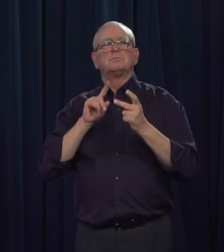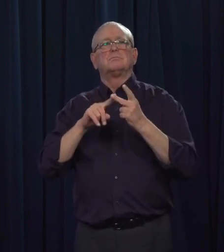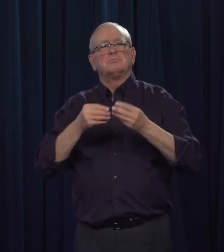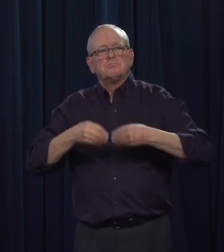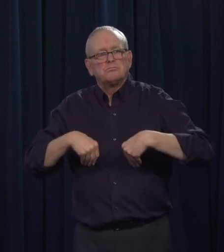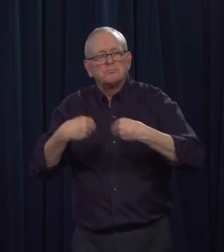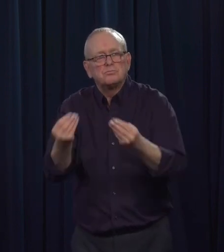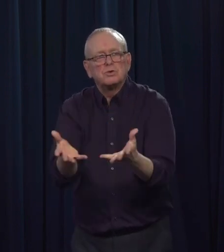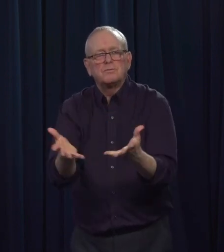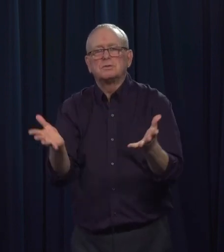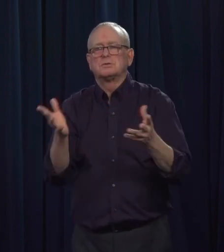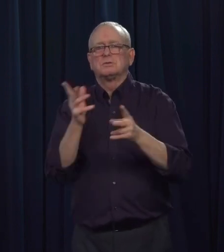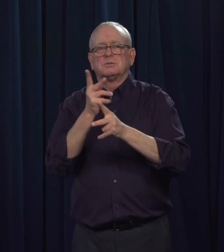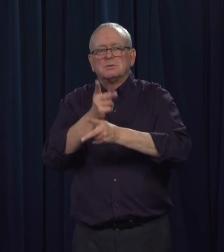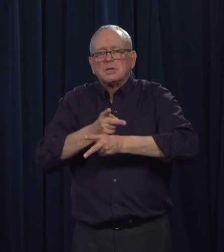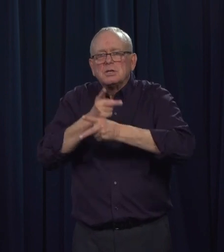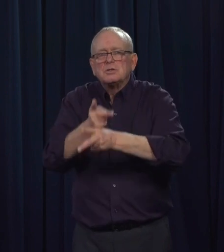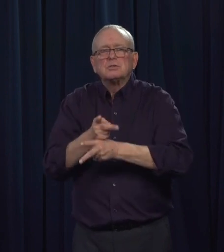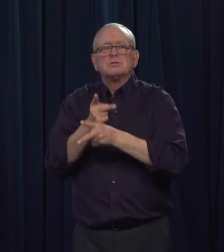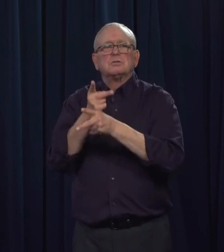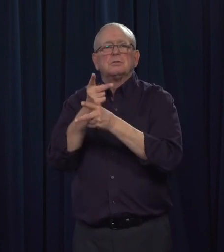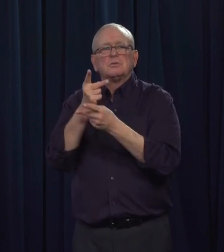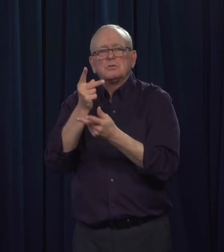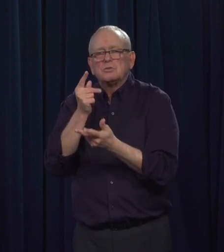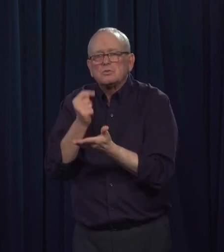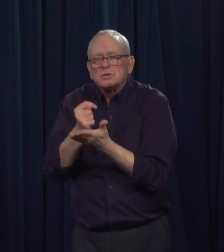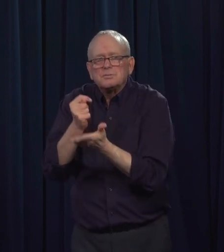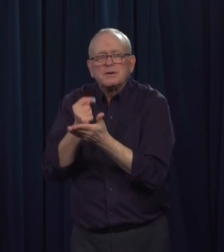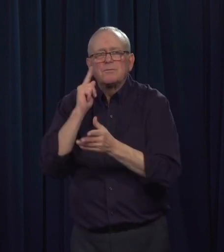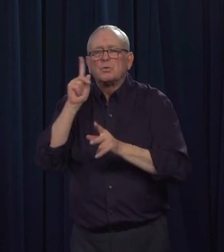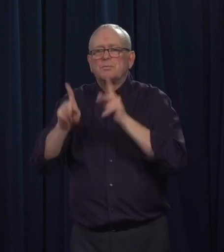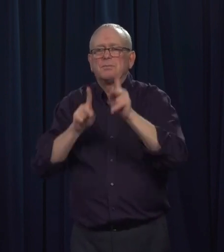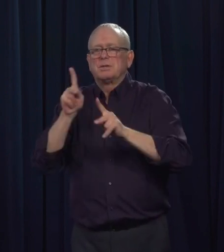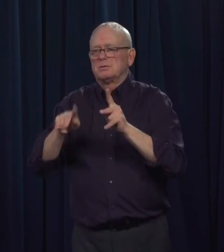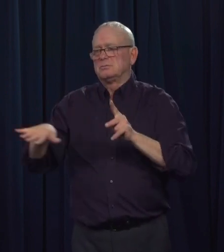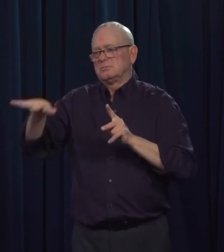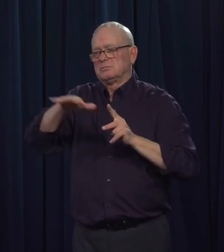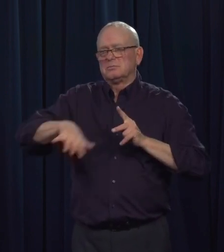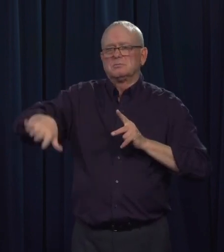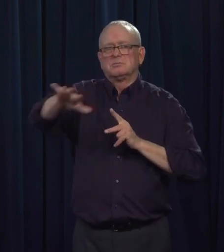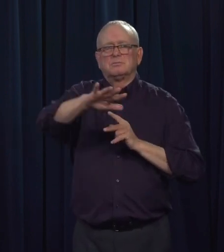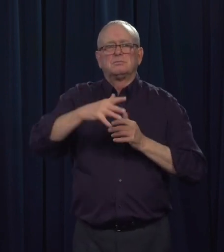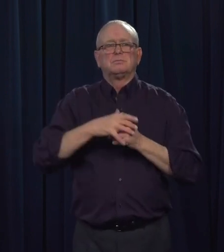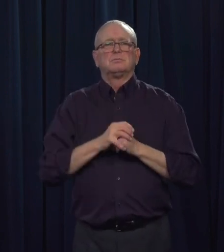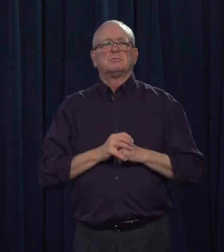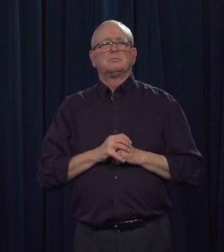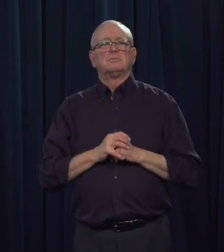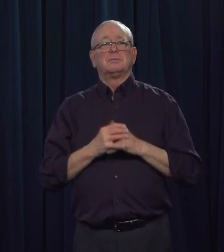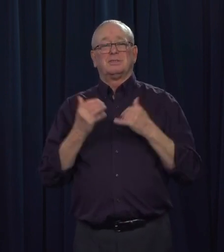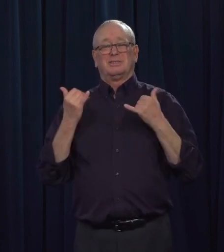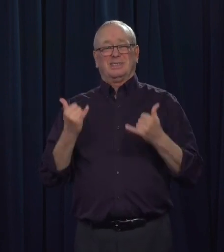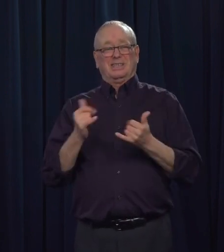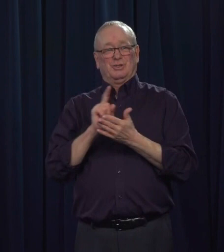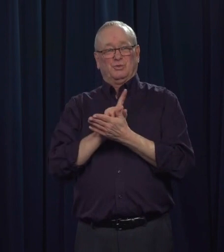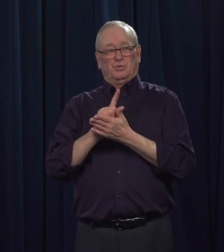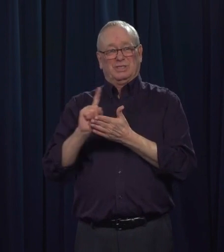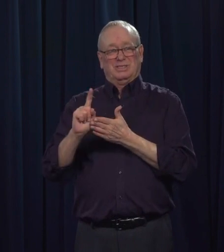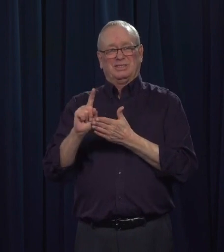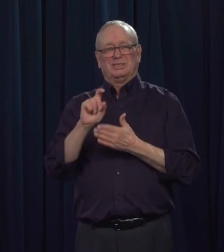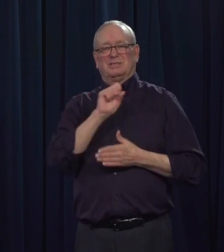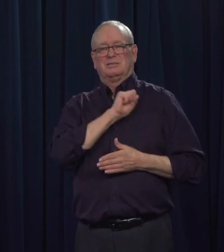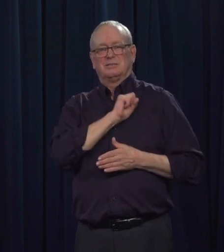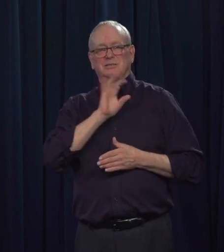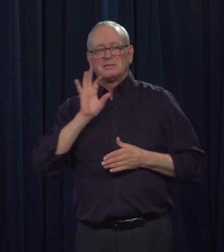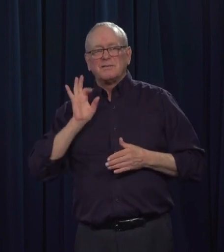patients. Starting this week, staff, physicians, and contractors at clinical healthcare sites will be screened